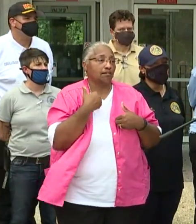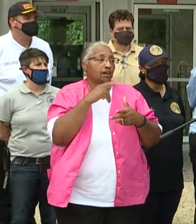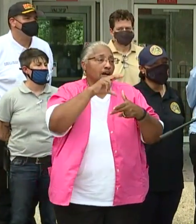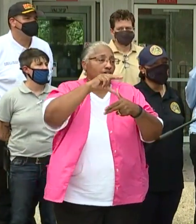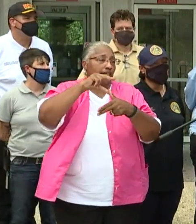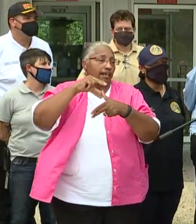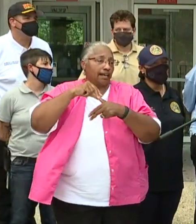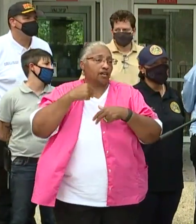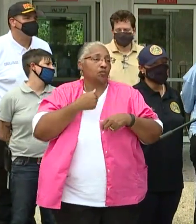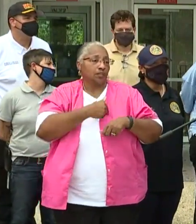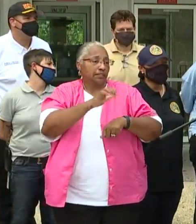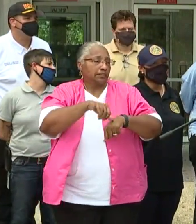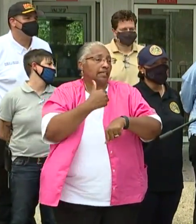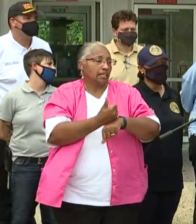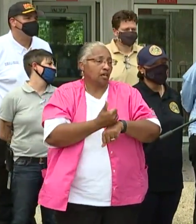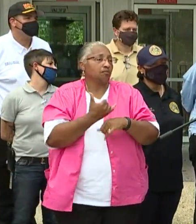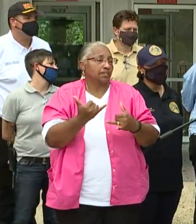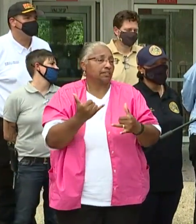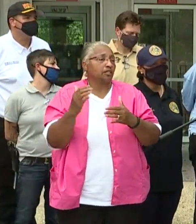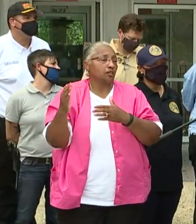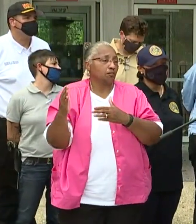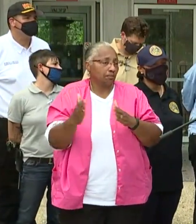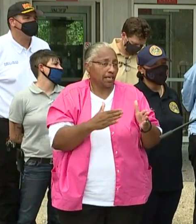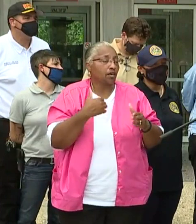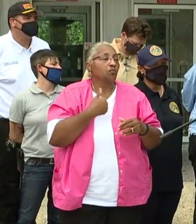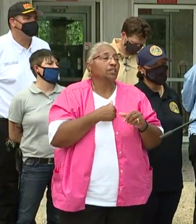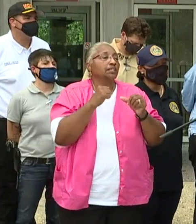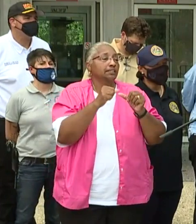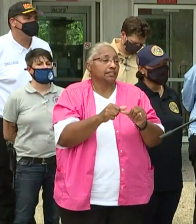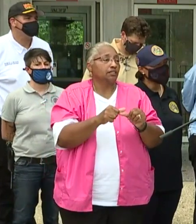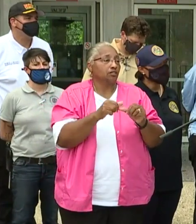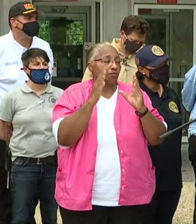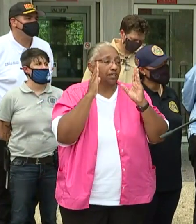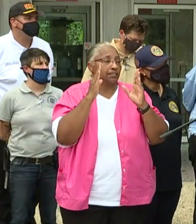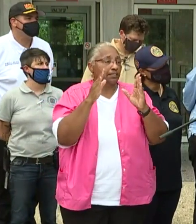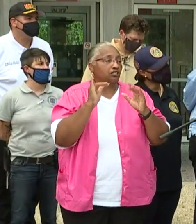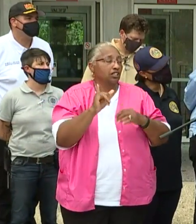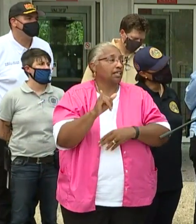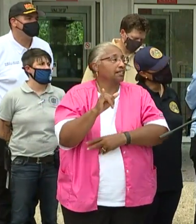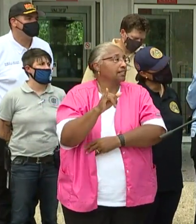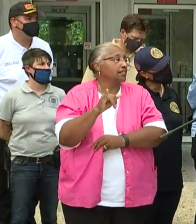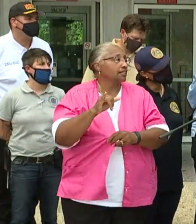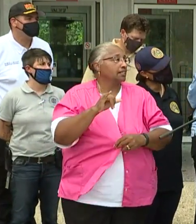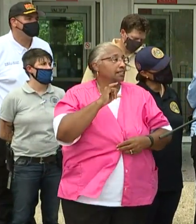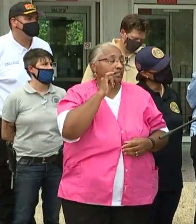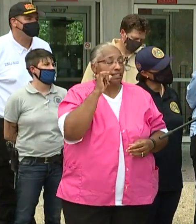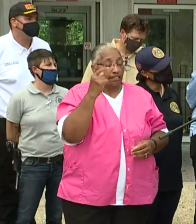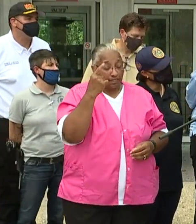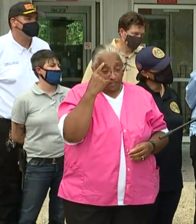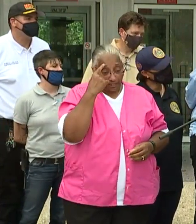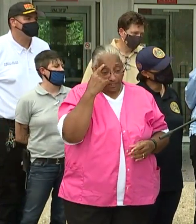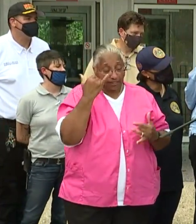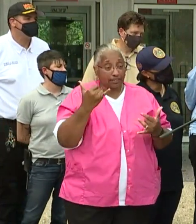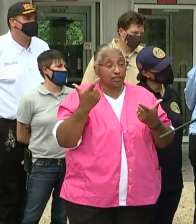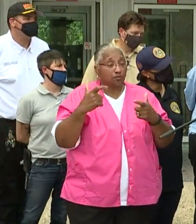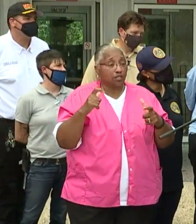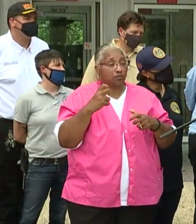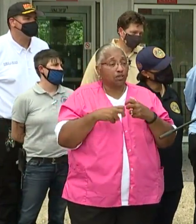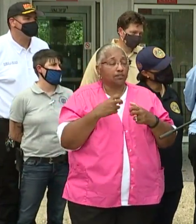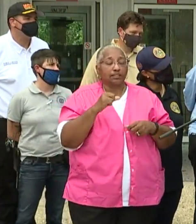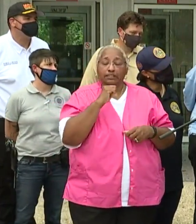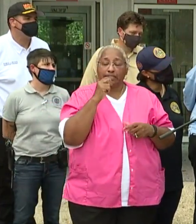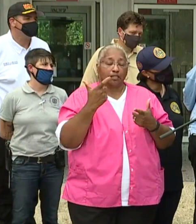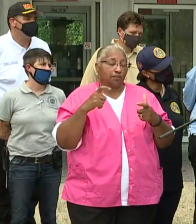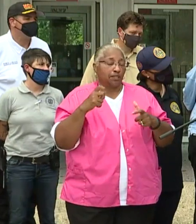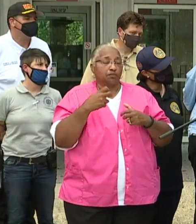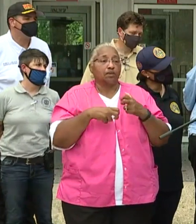implement this plan. So we will continue to be vigilant with that. But just to be clear, like, you don't think this is like a huge problem? Like, This is not.